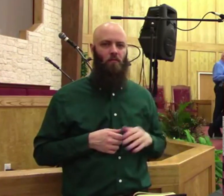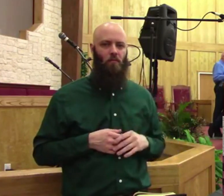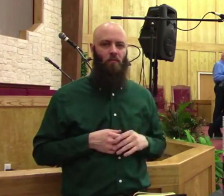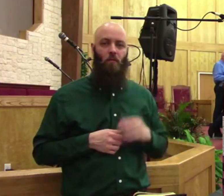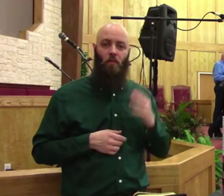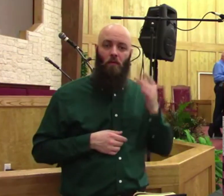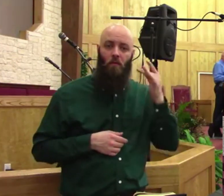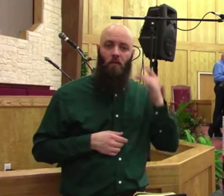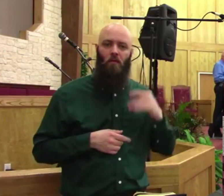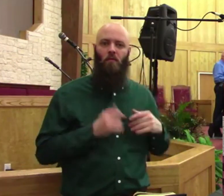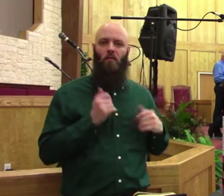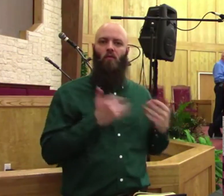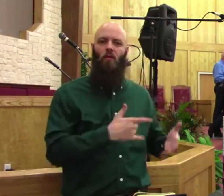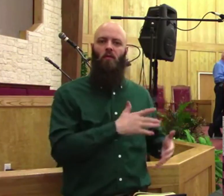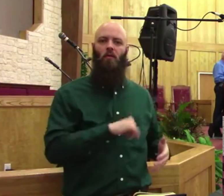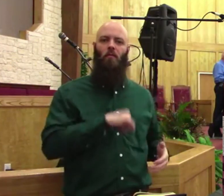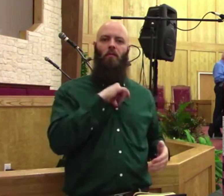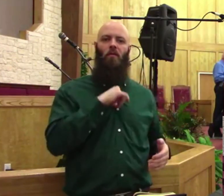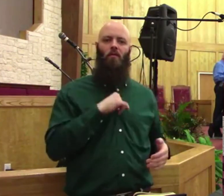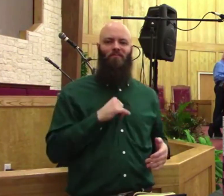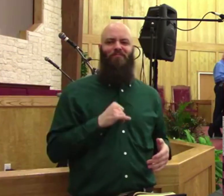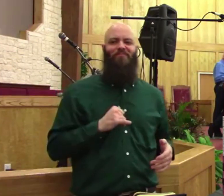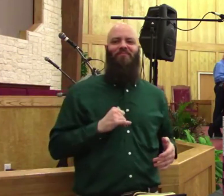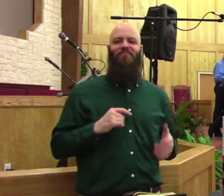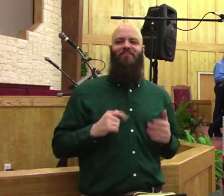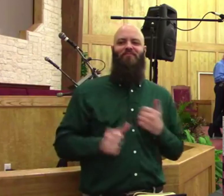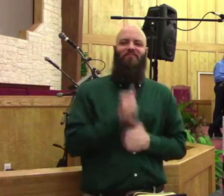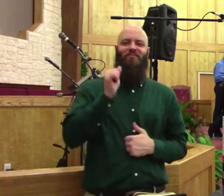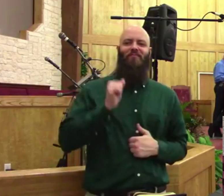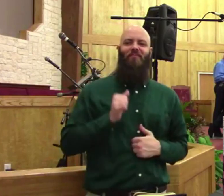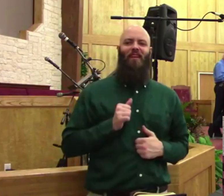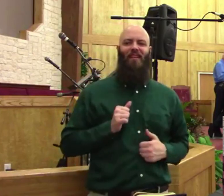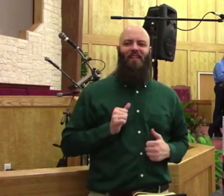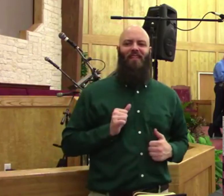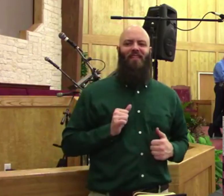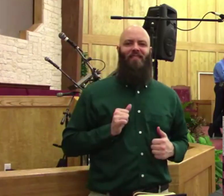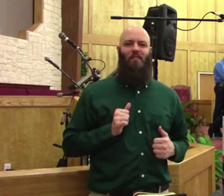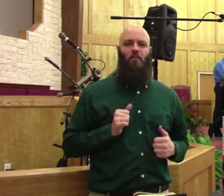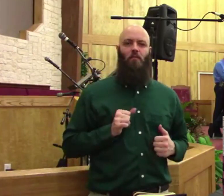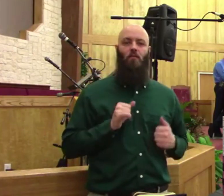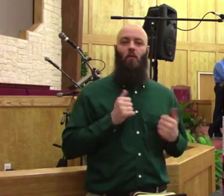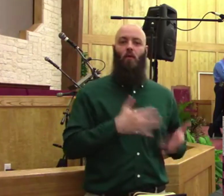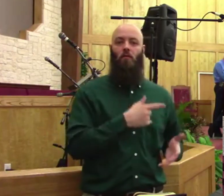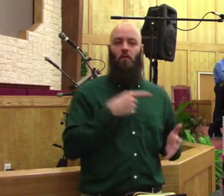Because it bristles their pride, it goads them